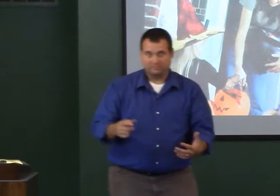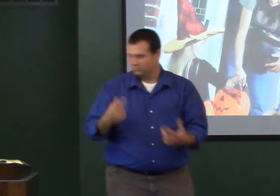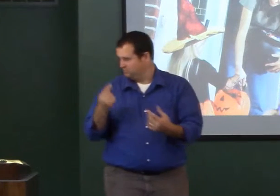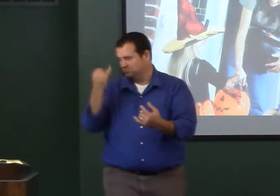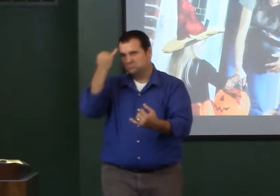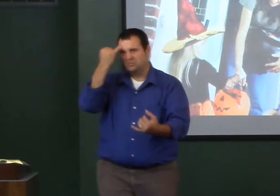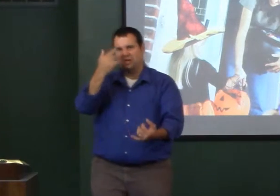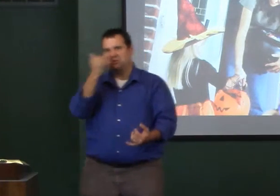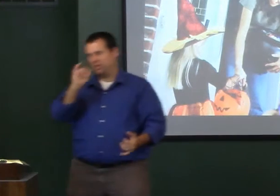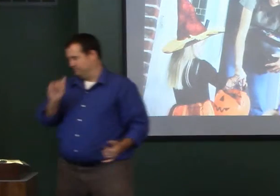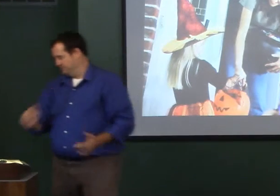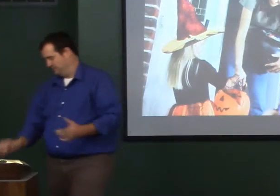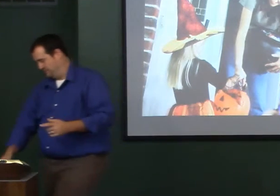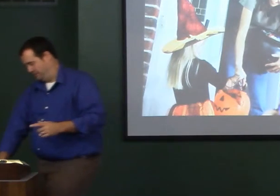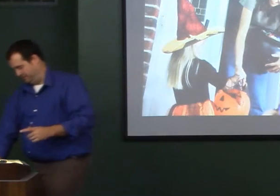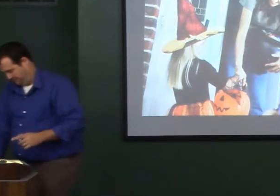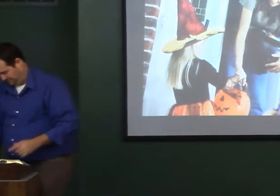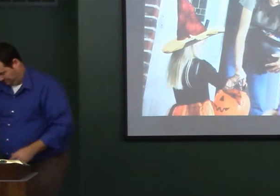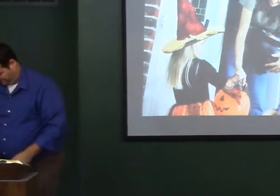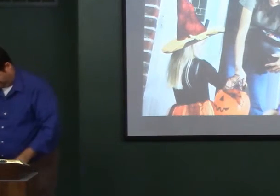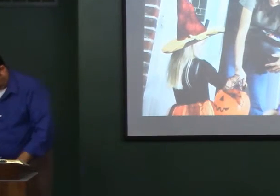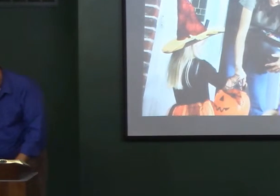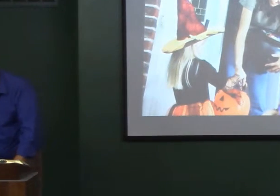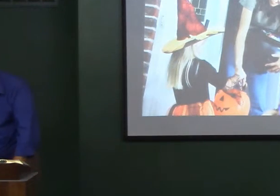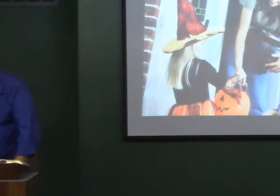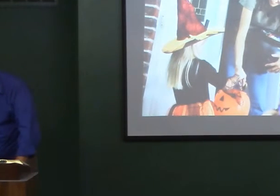so, just an idea, just like